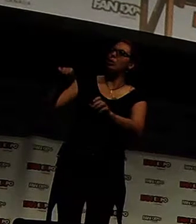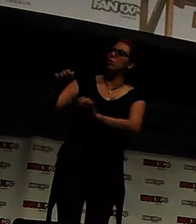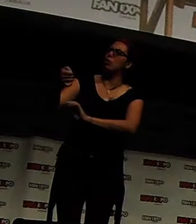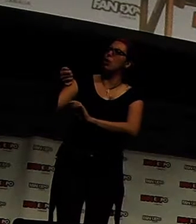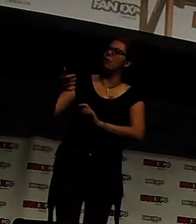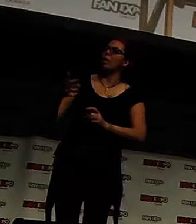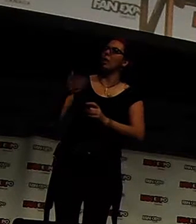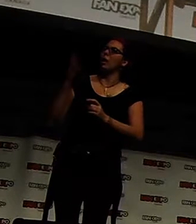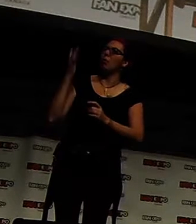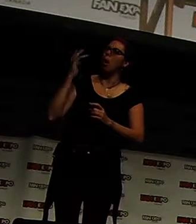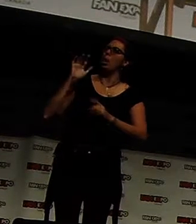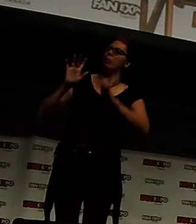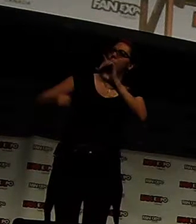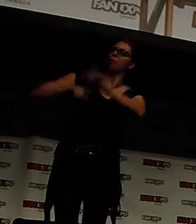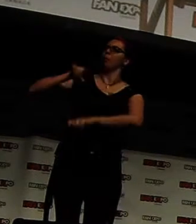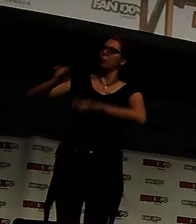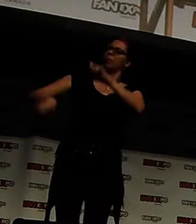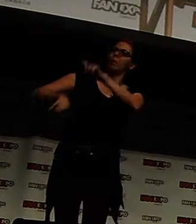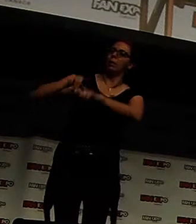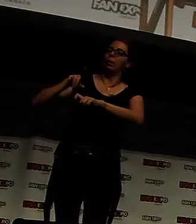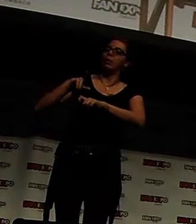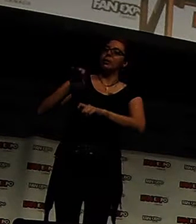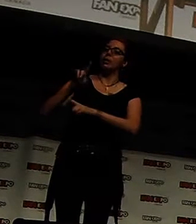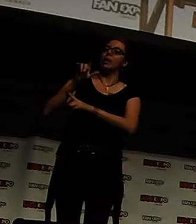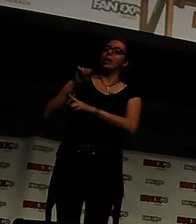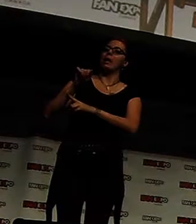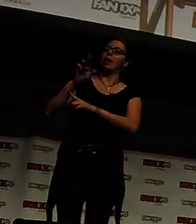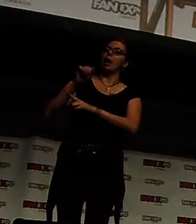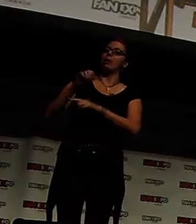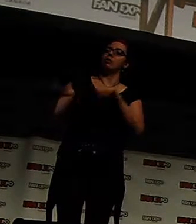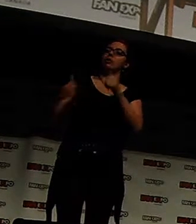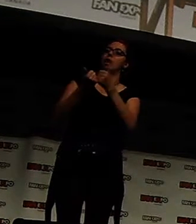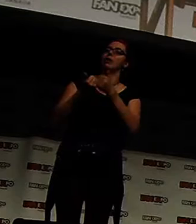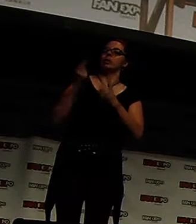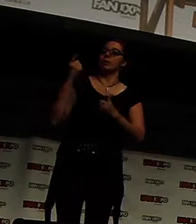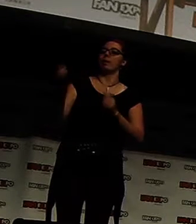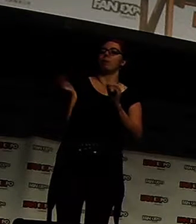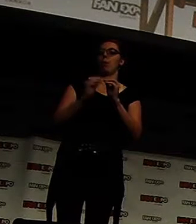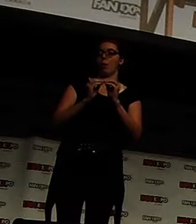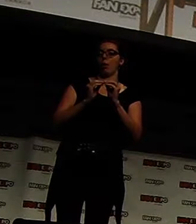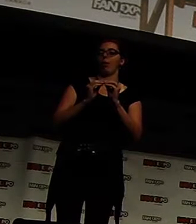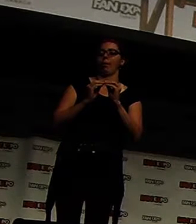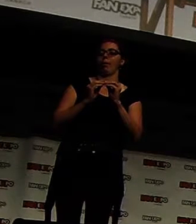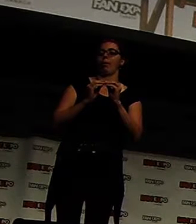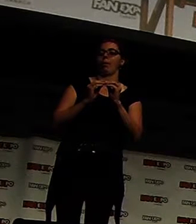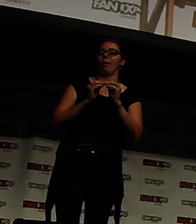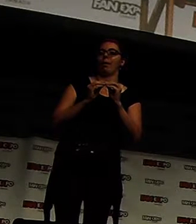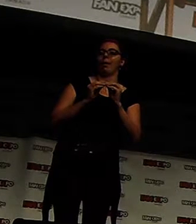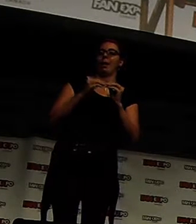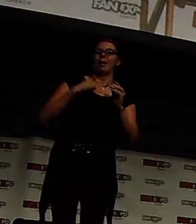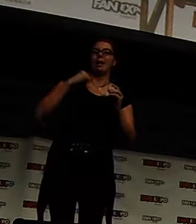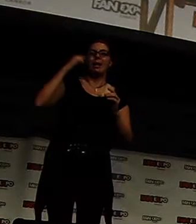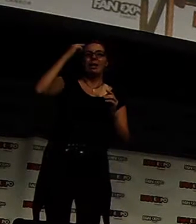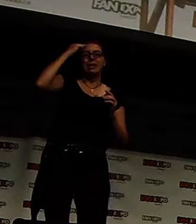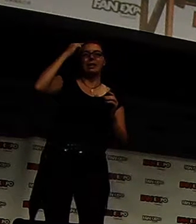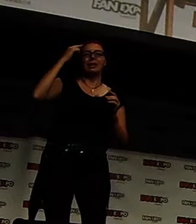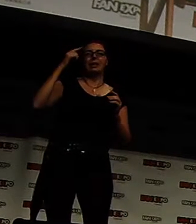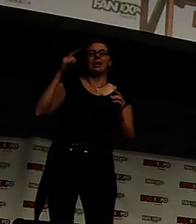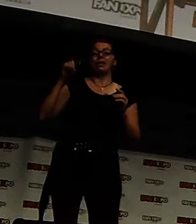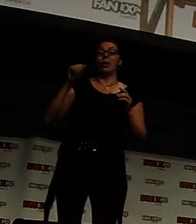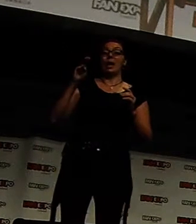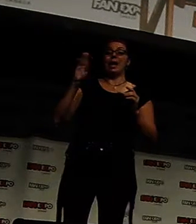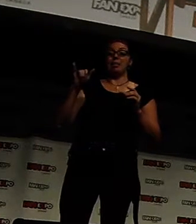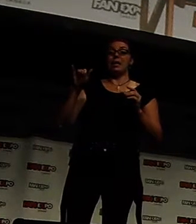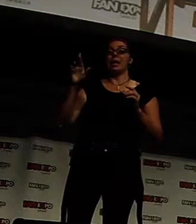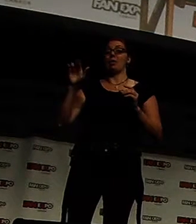in a way, I think she kind of challenged him, I suppose, and brought him out of losing Amy and Rory. And obviously,